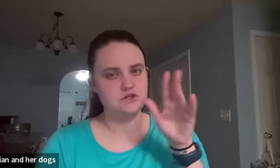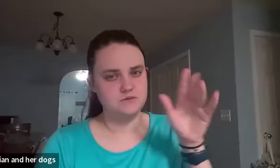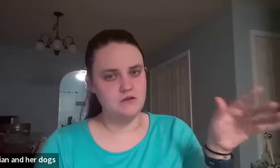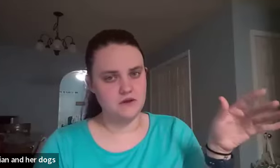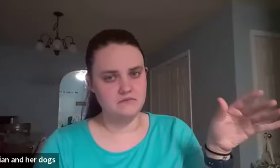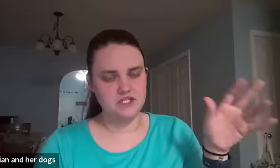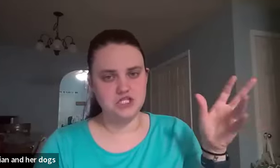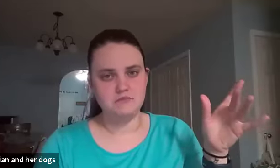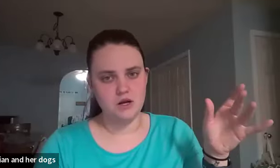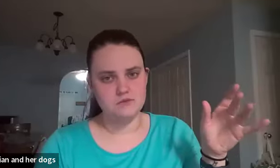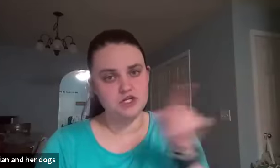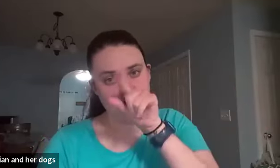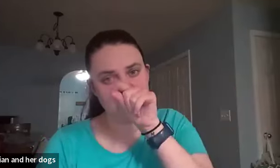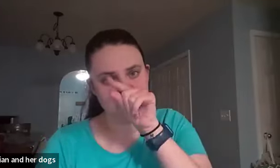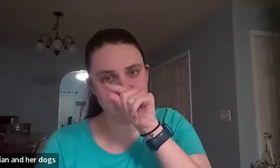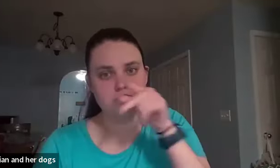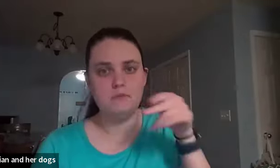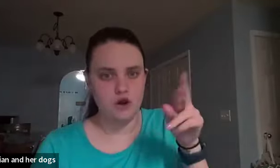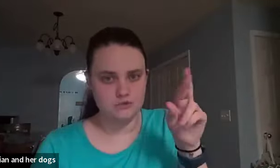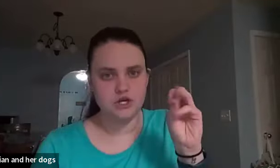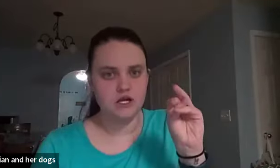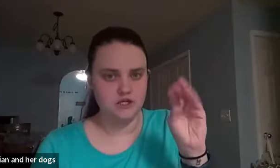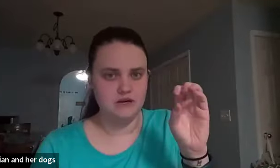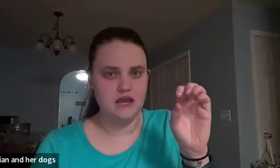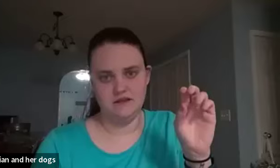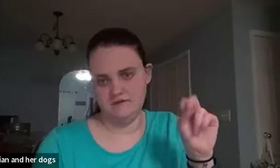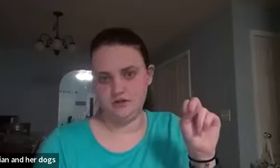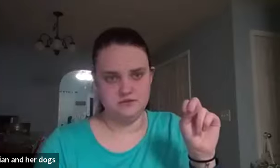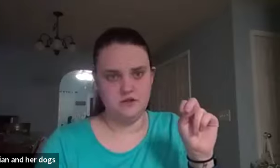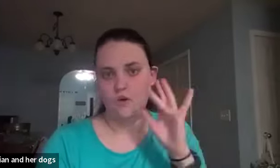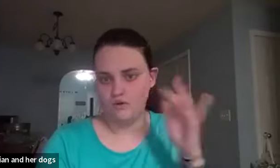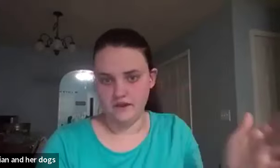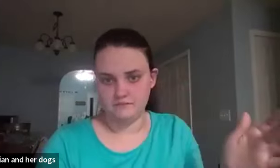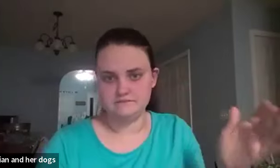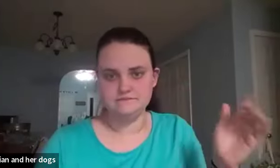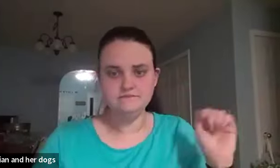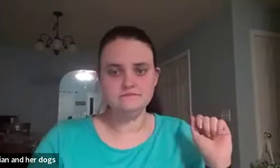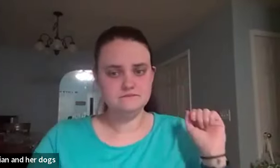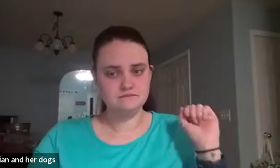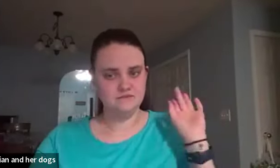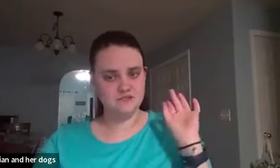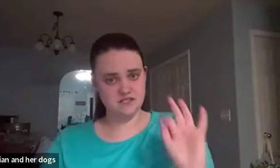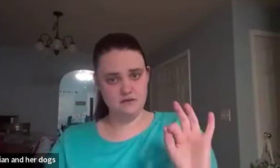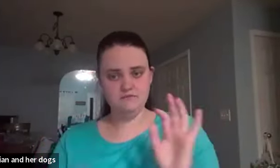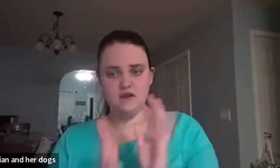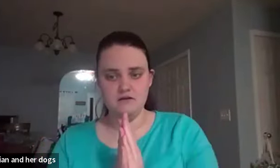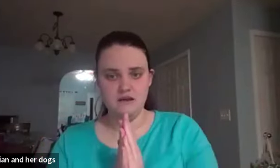finger spell them. Like chicken parmesan, you can do chicken, but parmesan, you would have to like finger spell the whole thing. So,